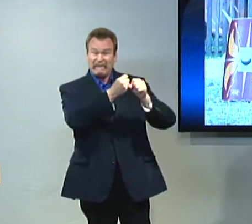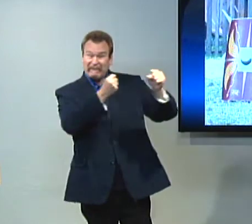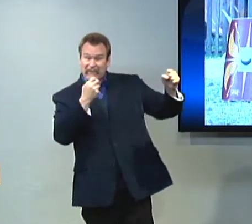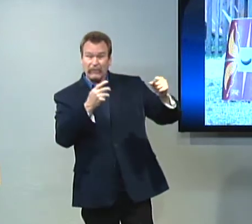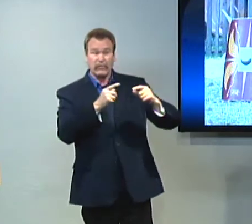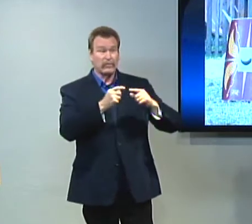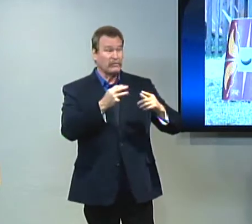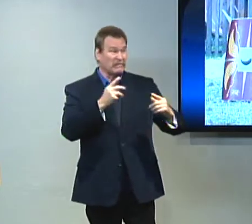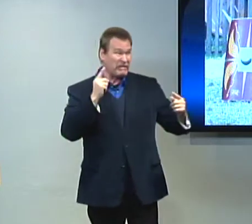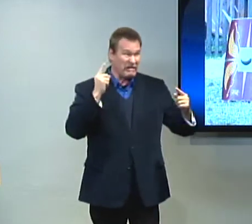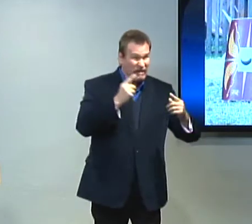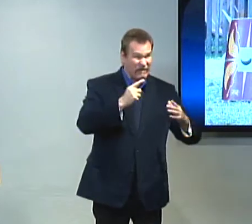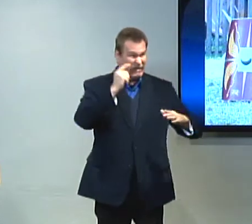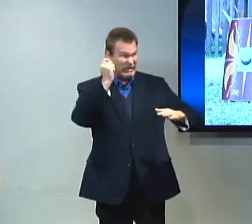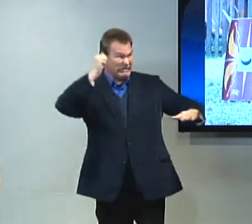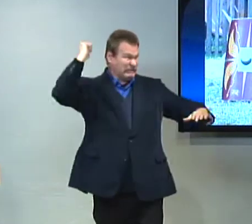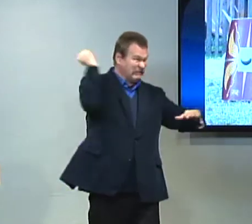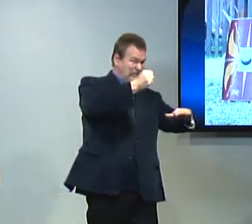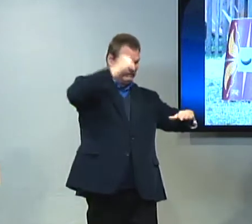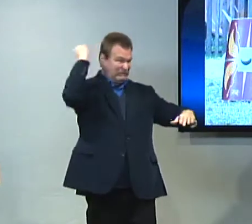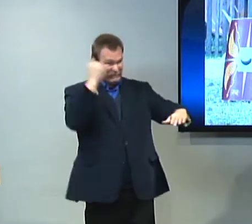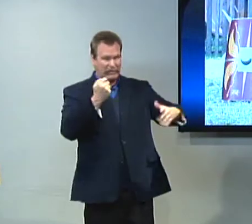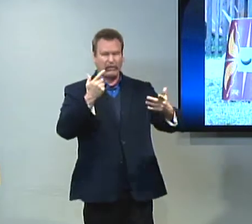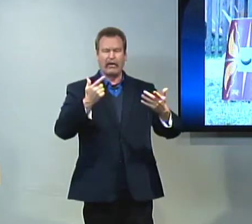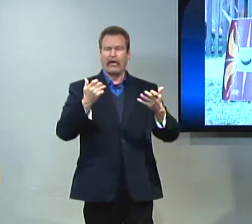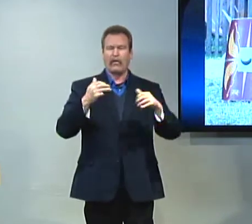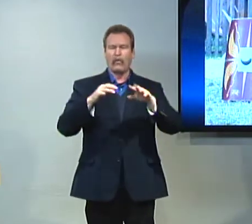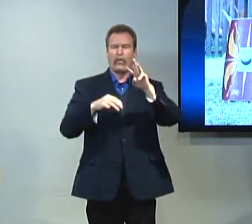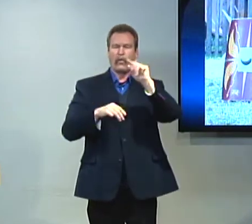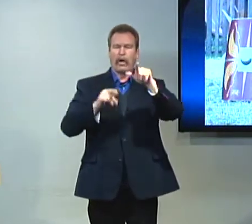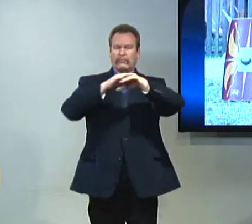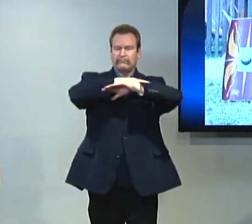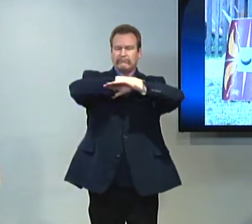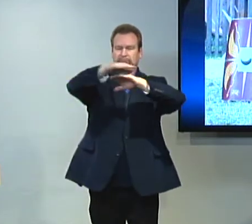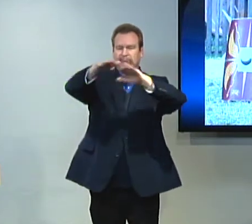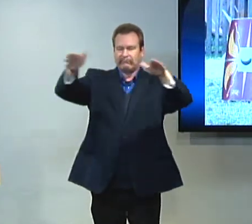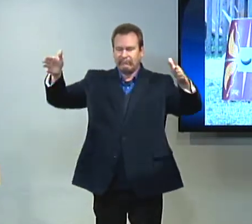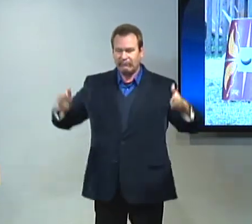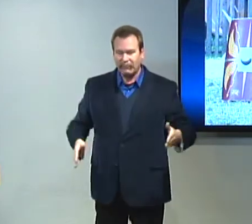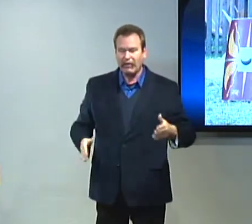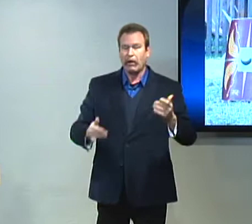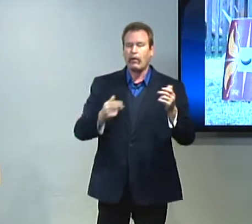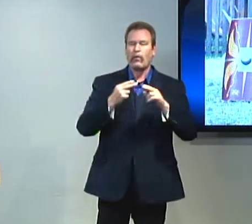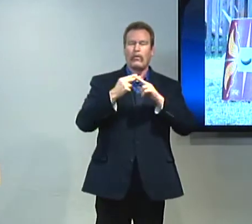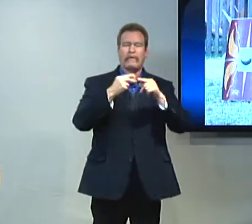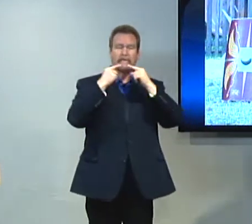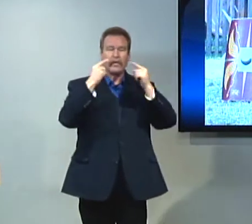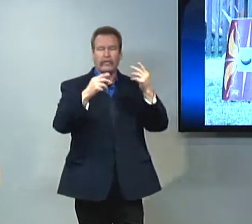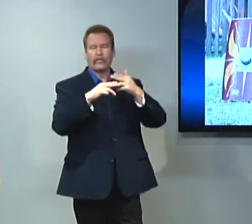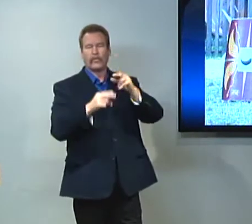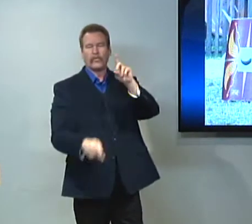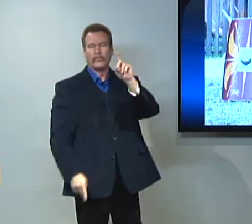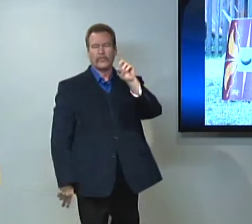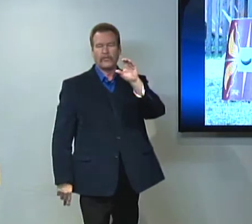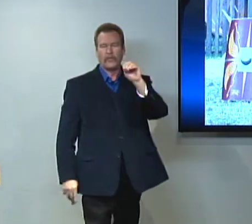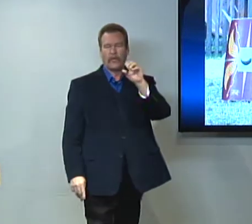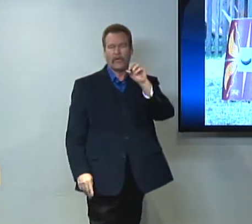formation. People would struggle to do these things. They would, could pound at them. But this box-like shield would protect